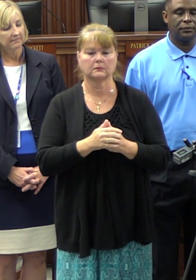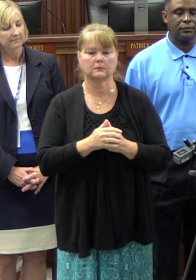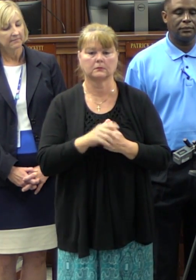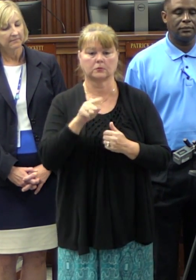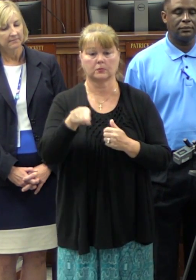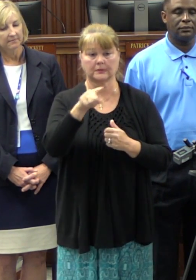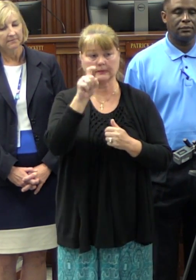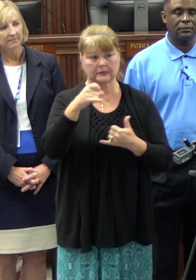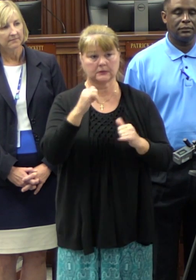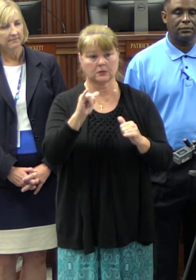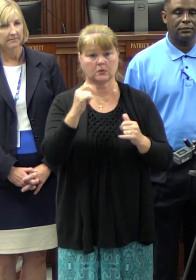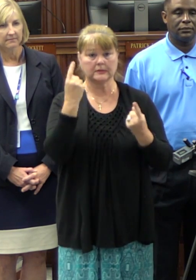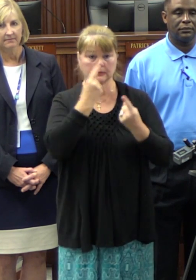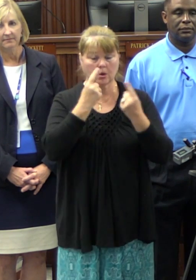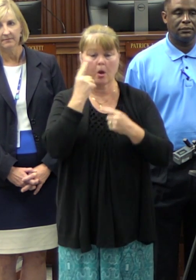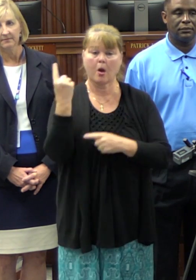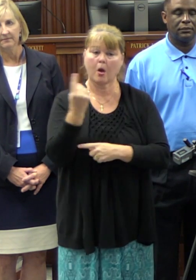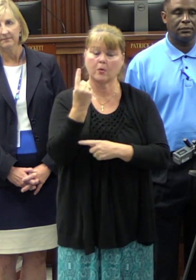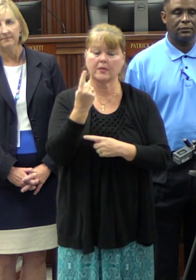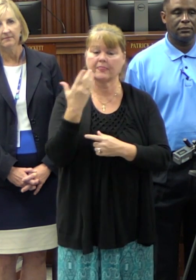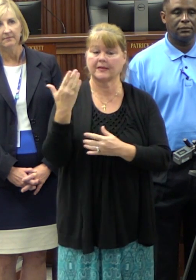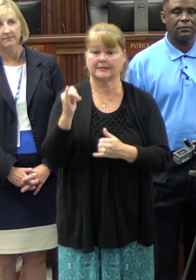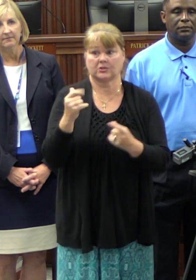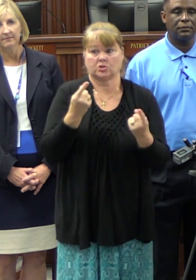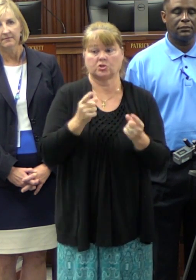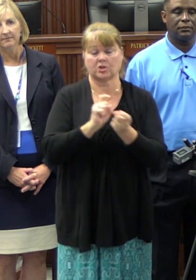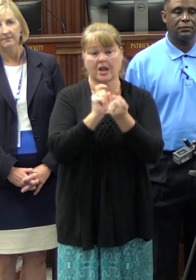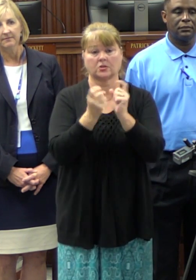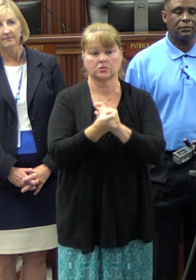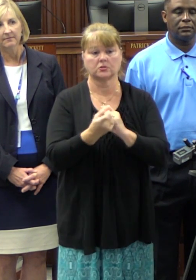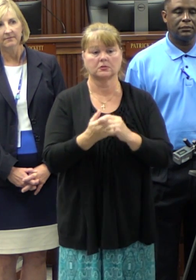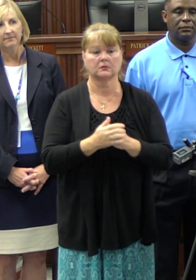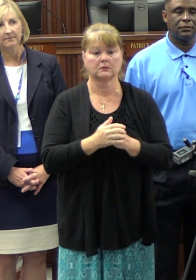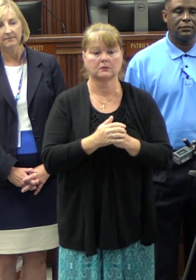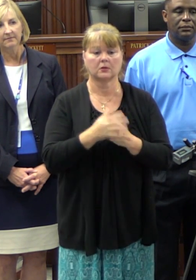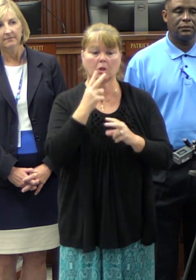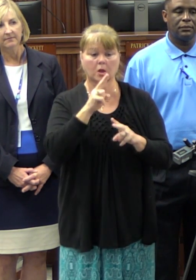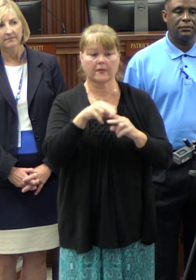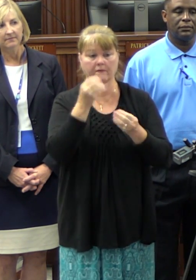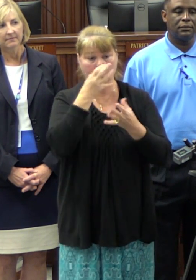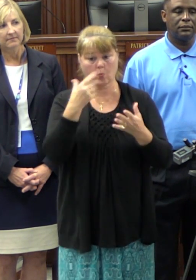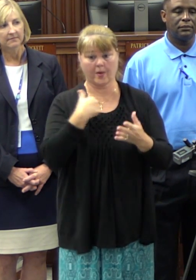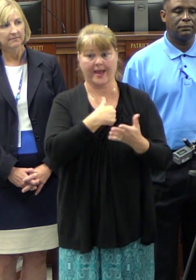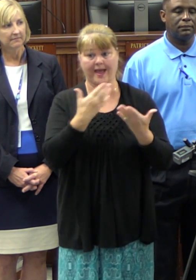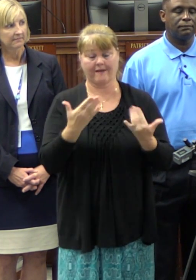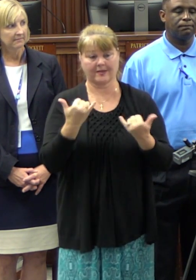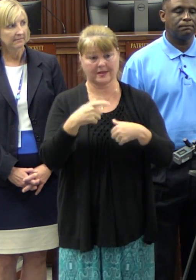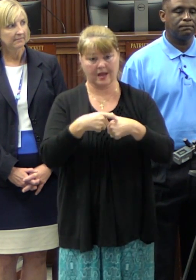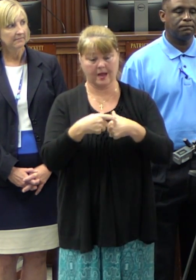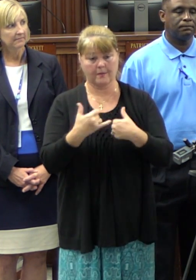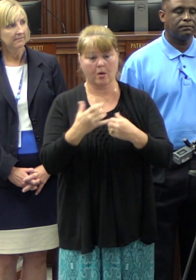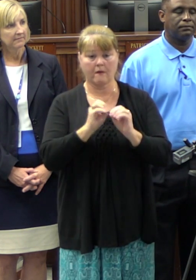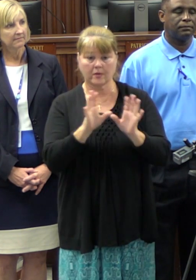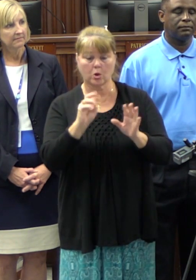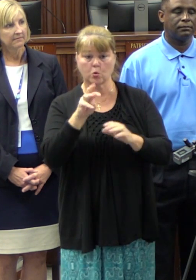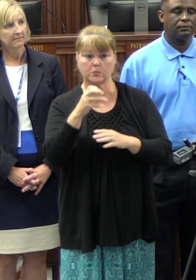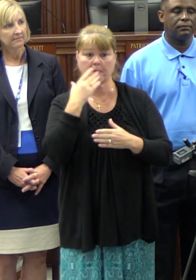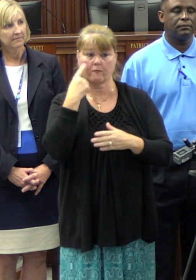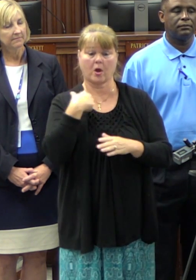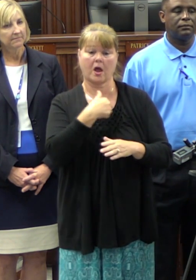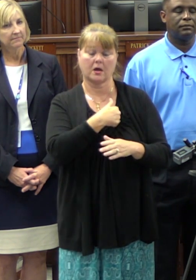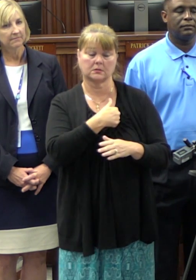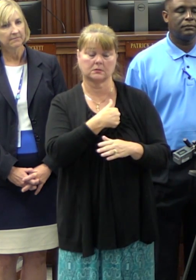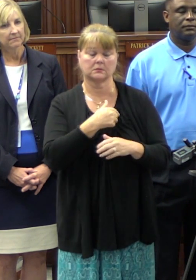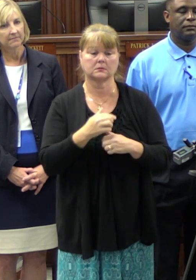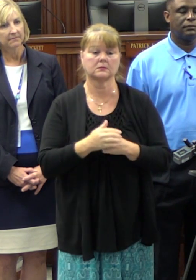You need to still consider always things can change. And looking at the information we have at the time, obviously the news is better for